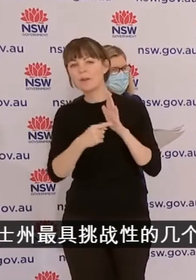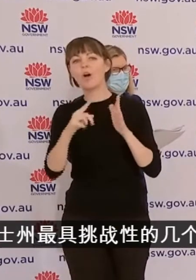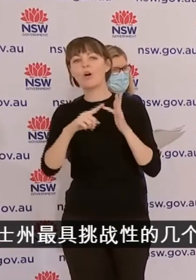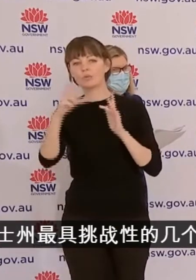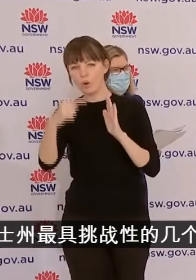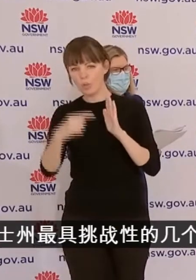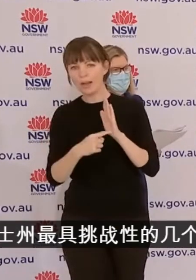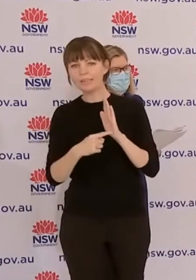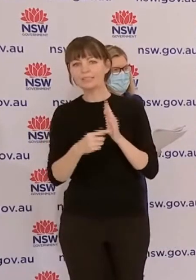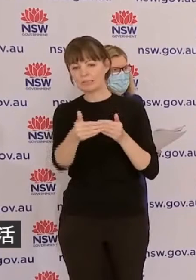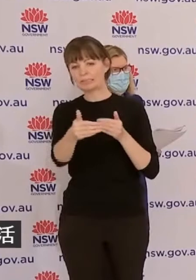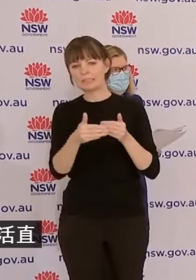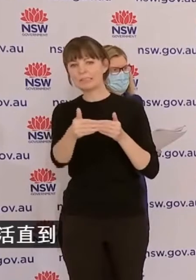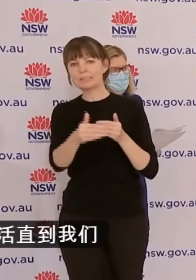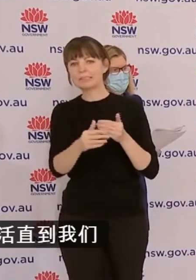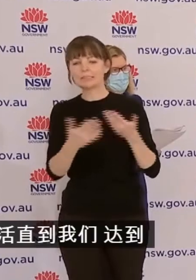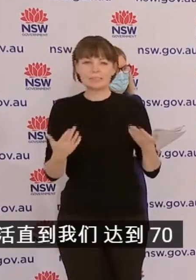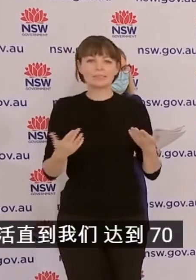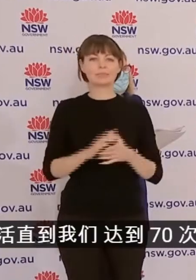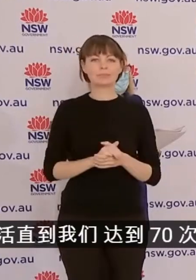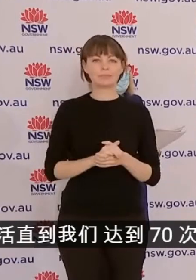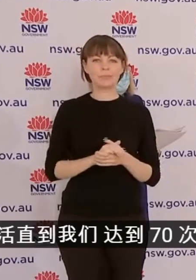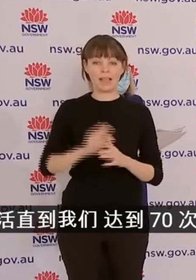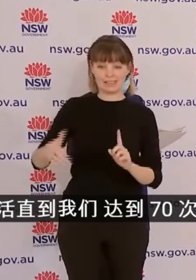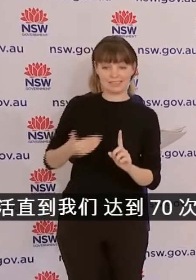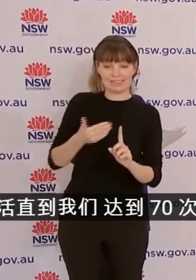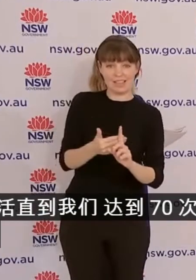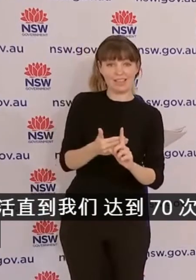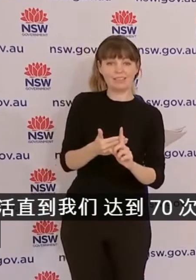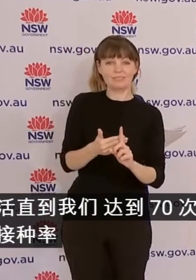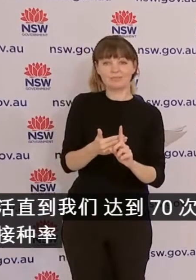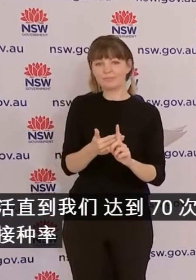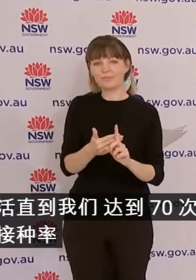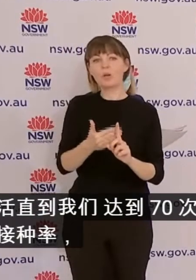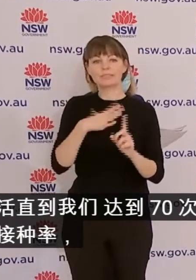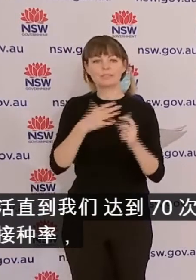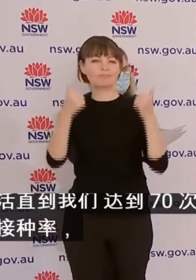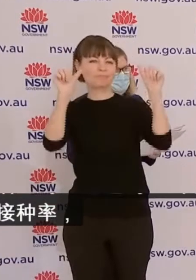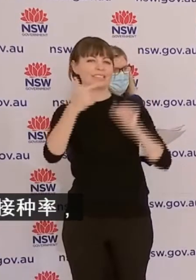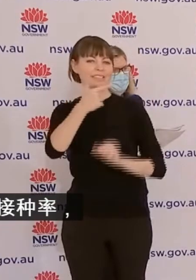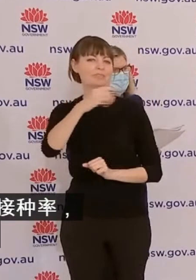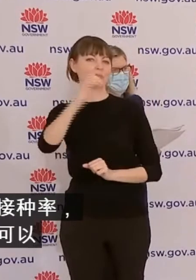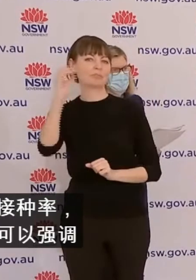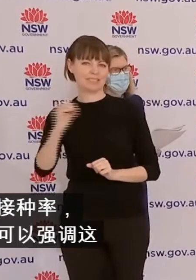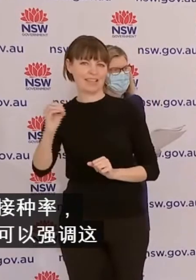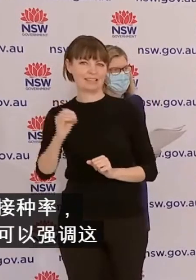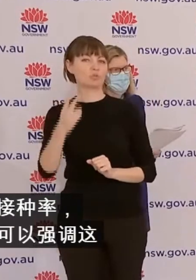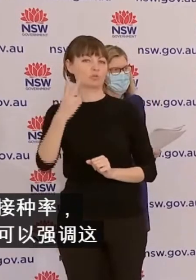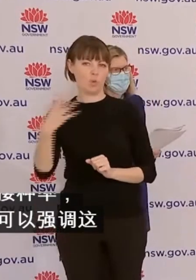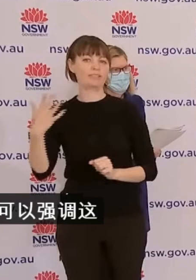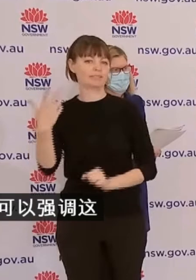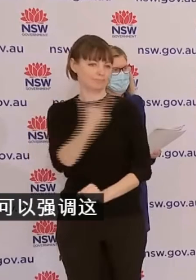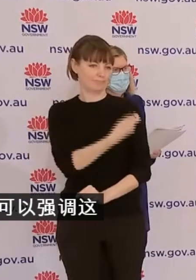South Wales. How we live until we get to the 70% vaccination, double dose vaccination rate. But can I also stress this